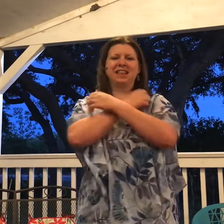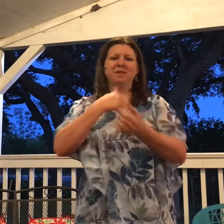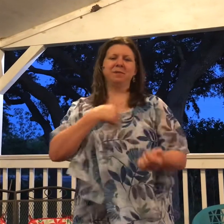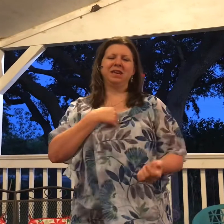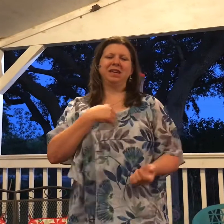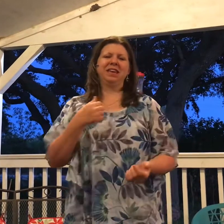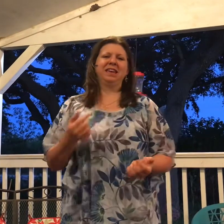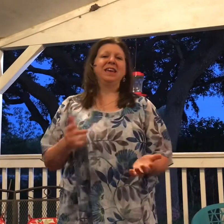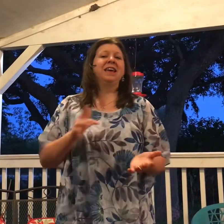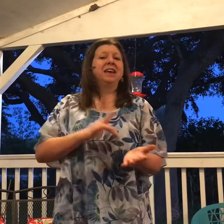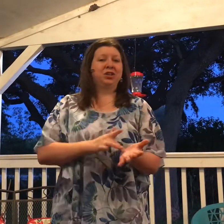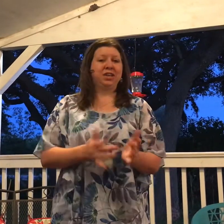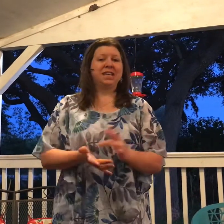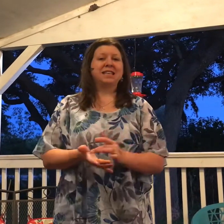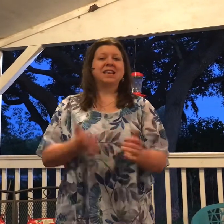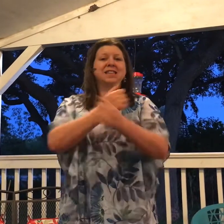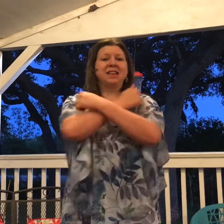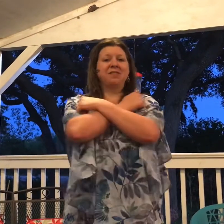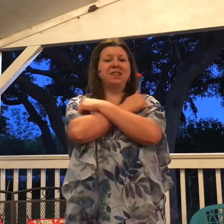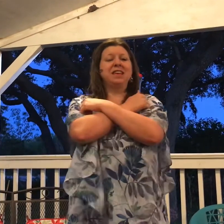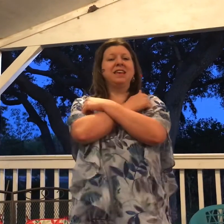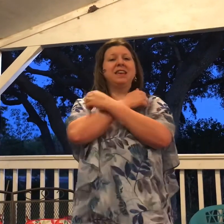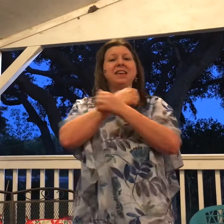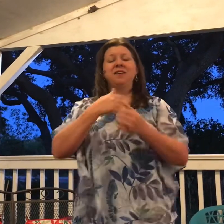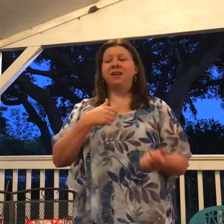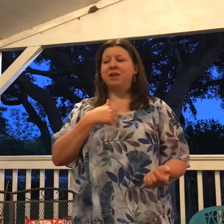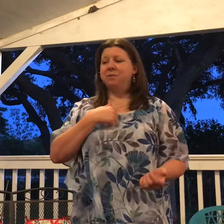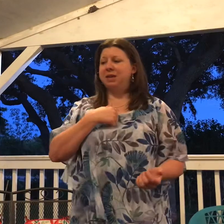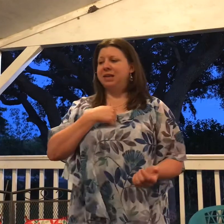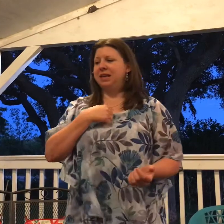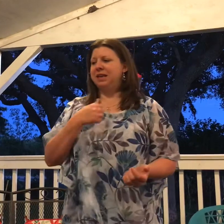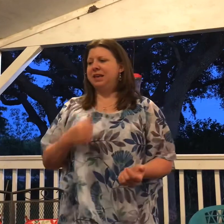me. Jesus loves even me.